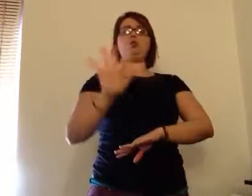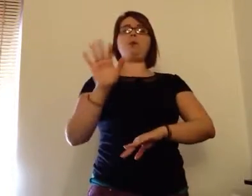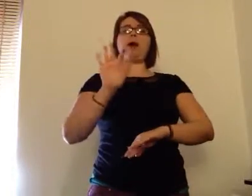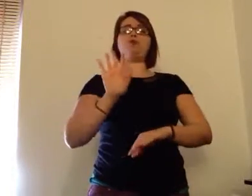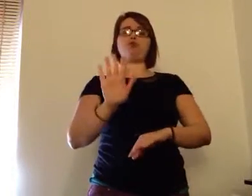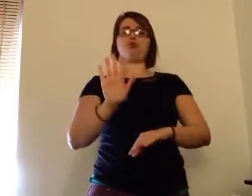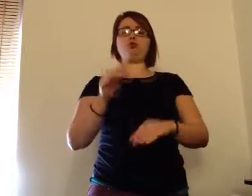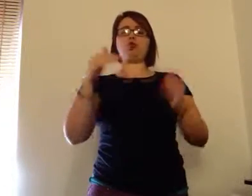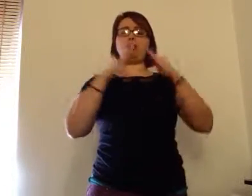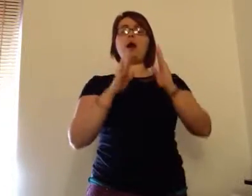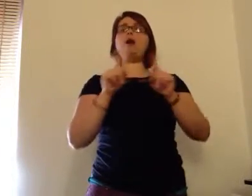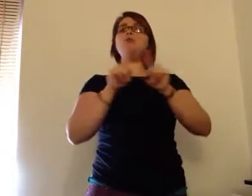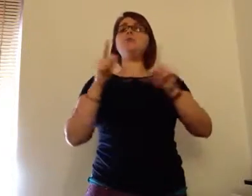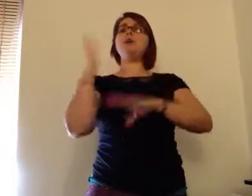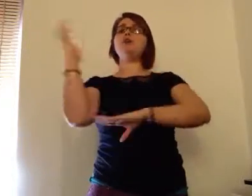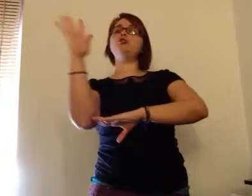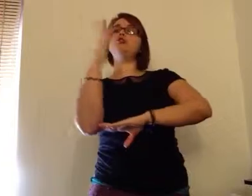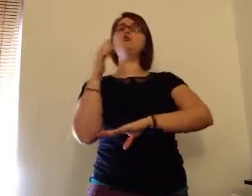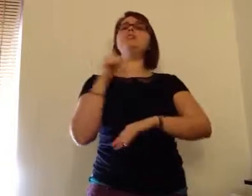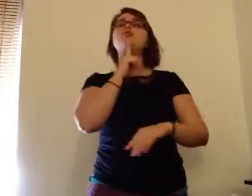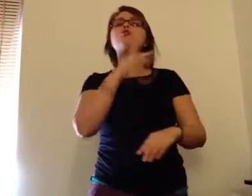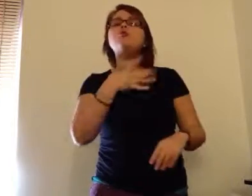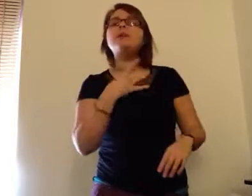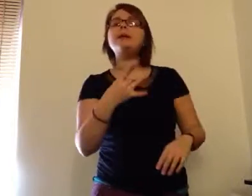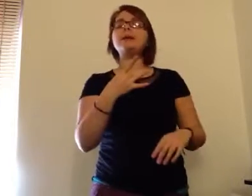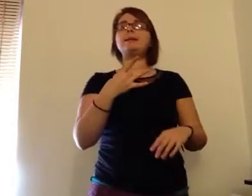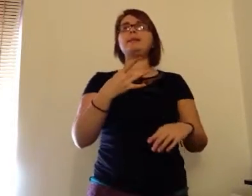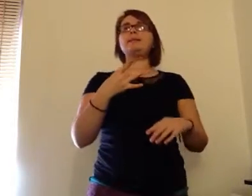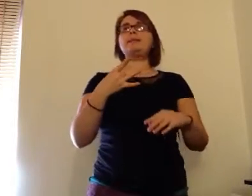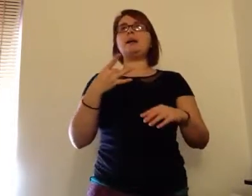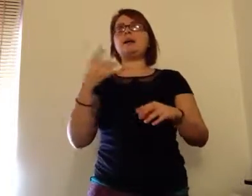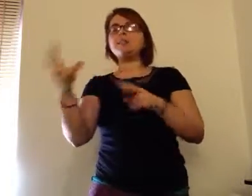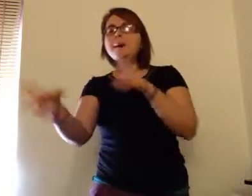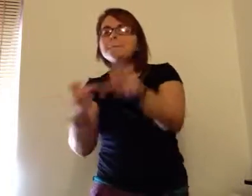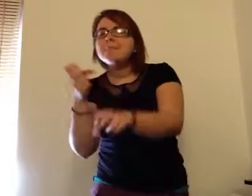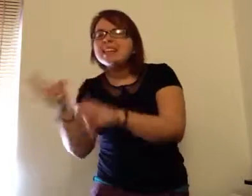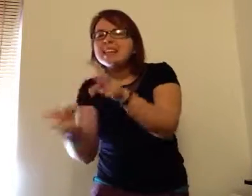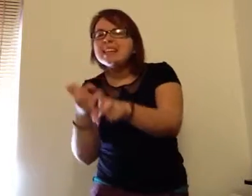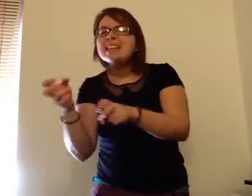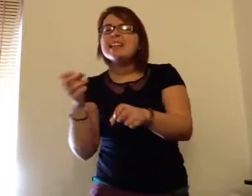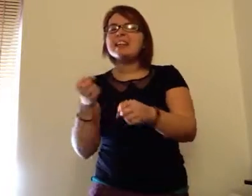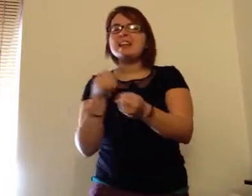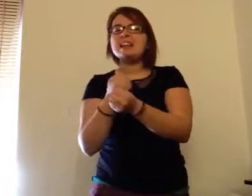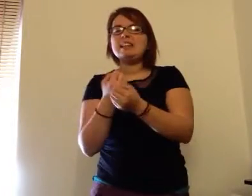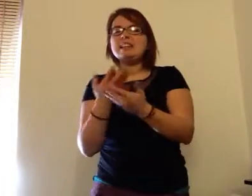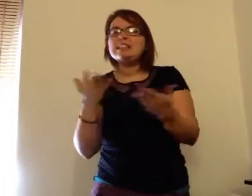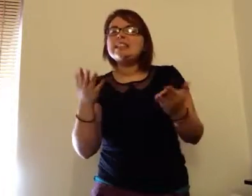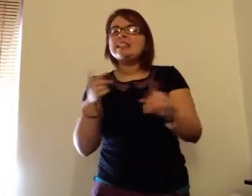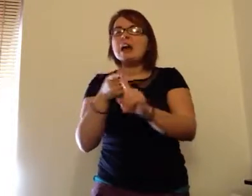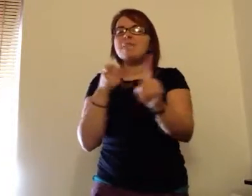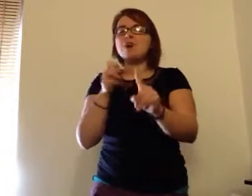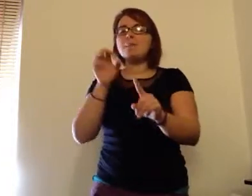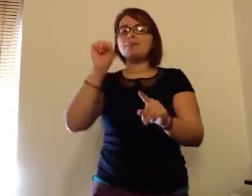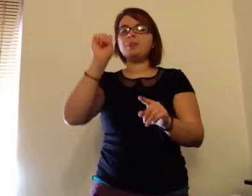But trees really like getting stuff from the sewer with their roots and clogging it up.